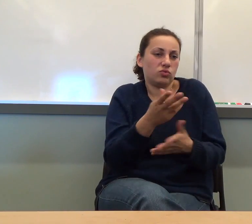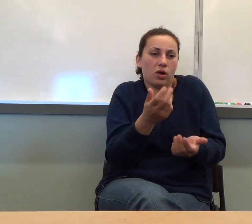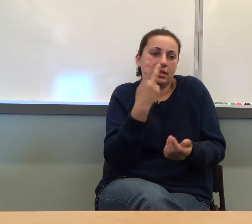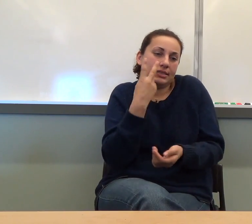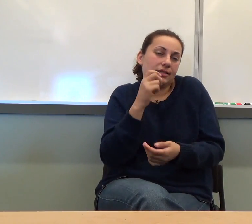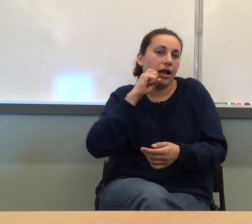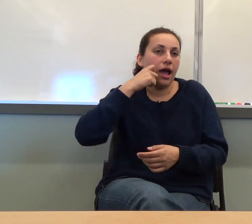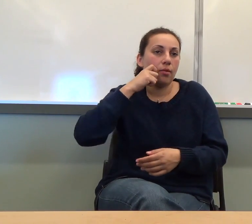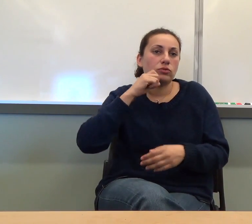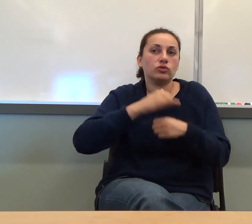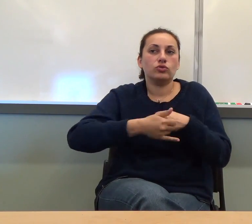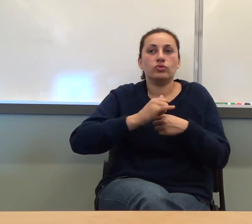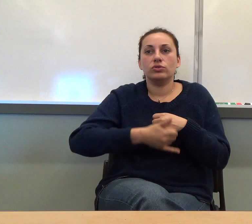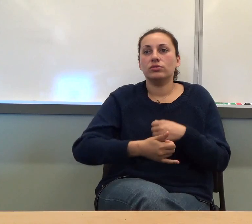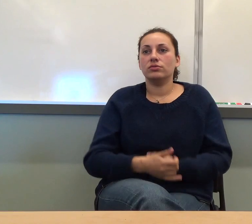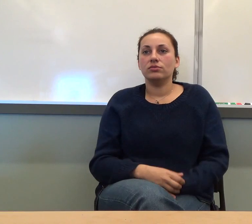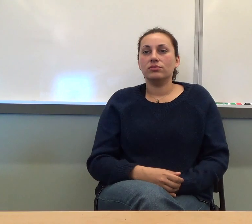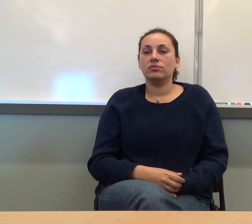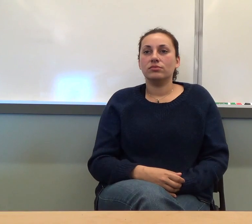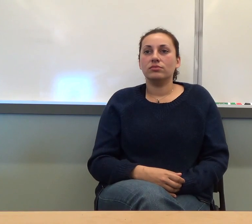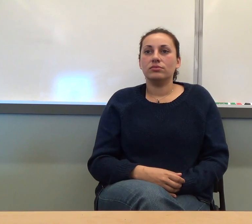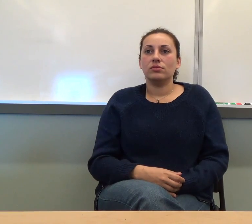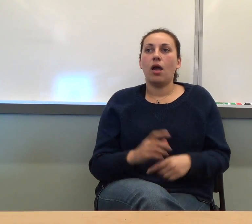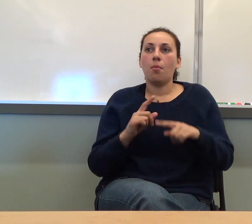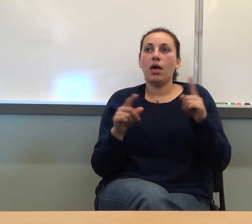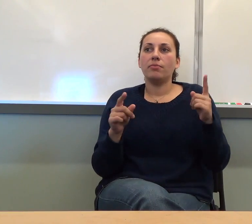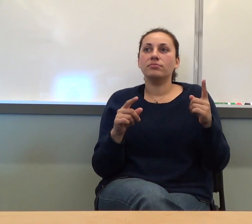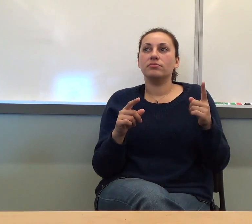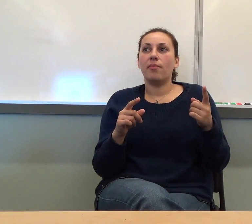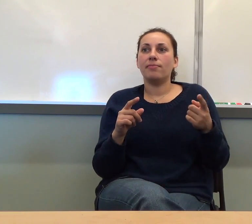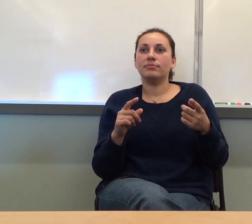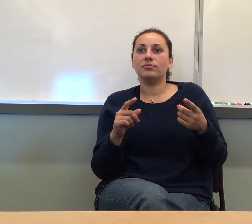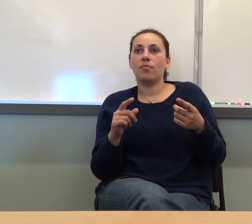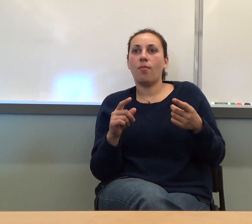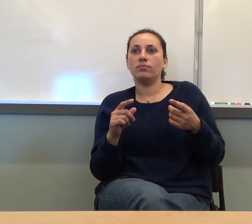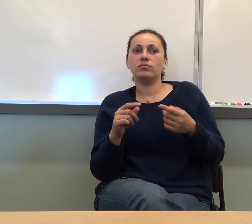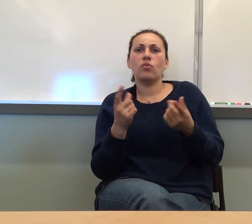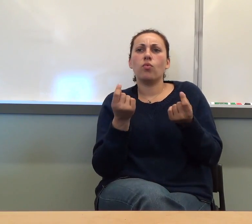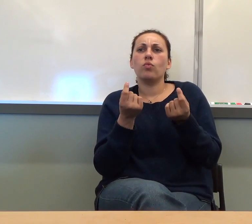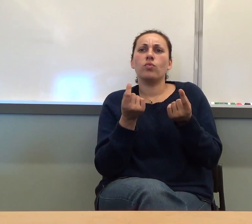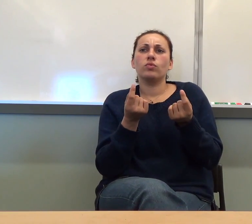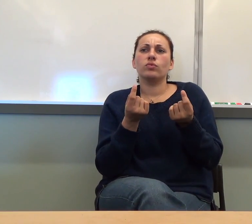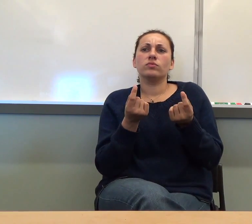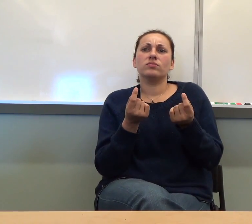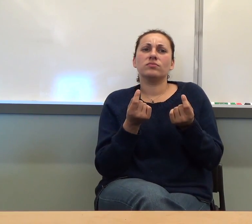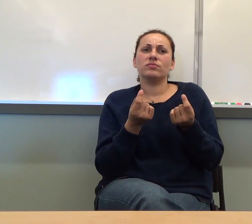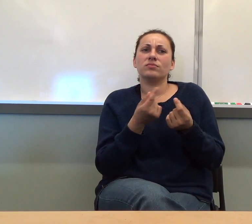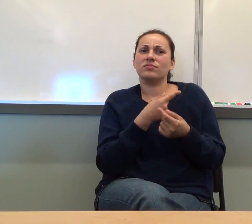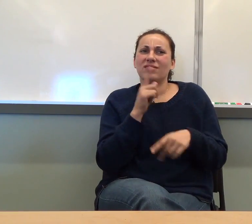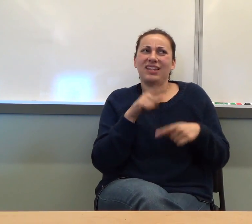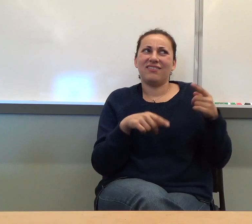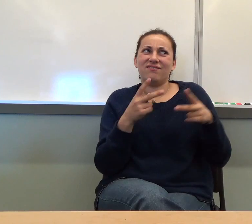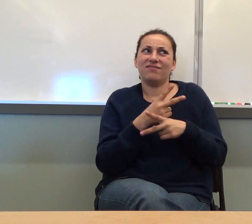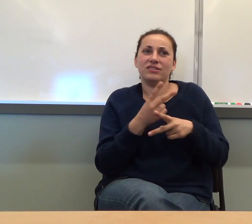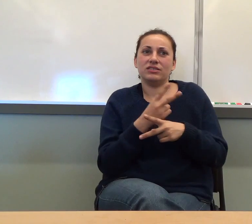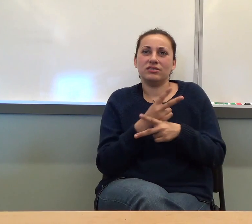juice. Okay. So what are we going to do here? Well, you can't really figure this out without going to a unit